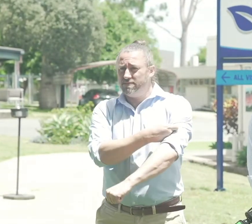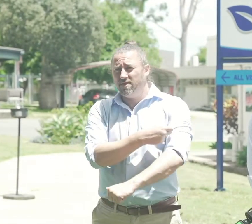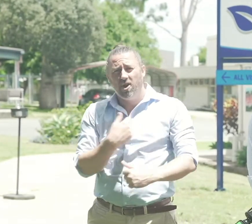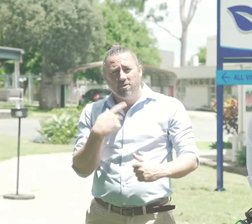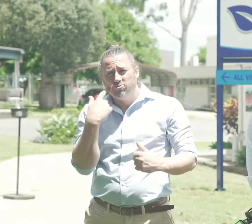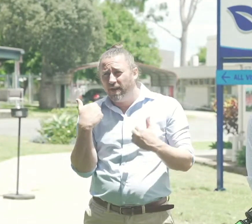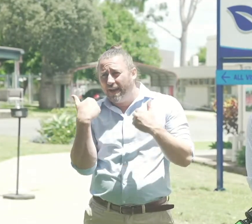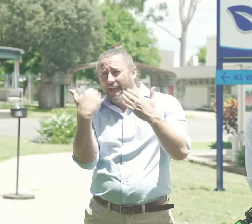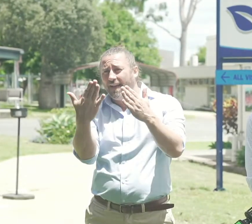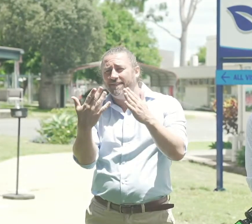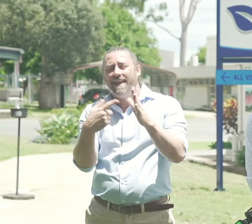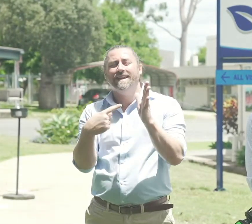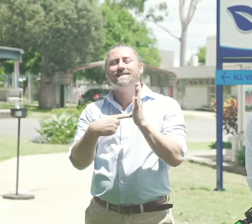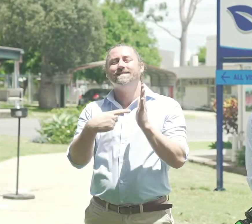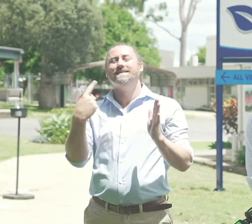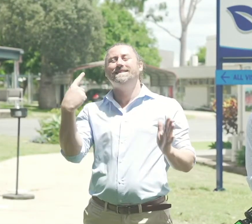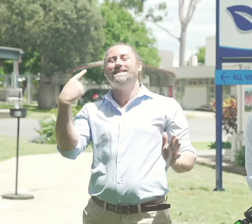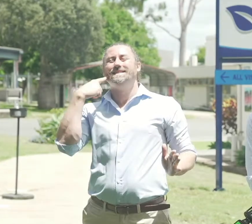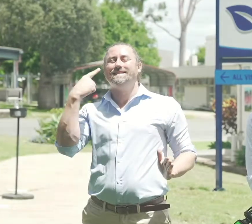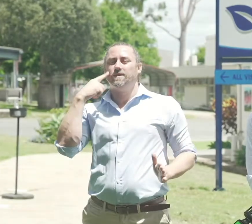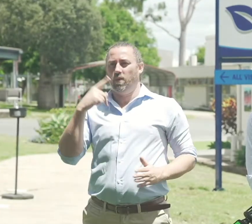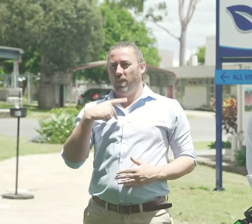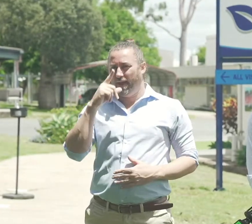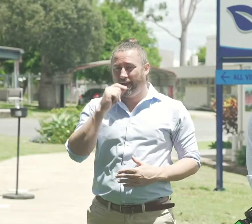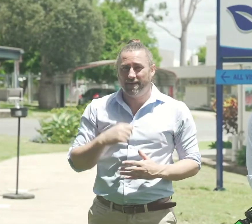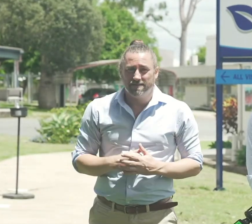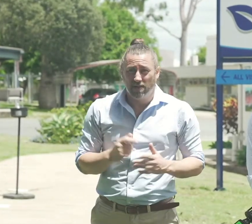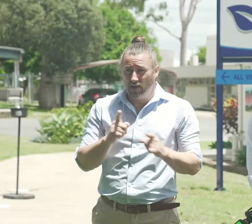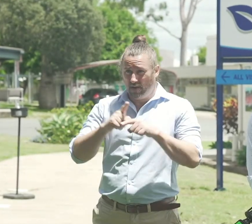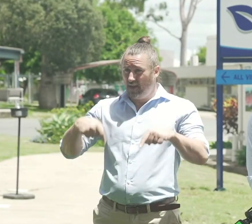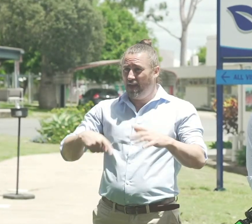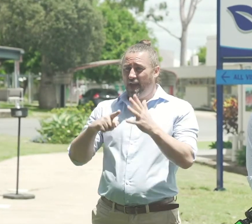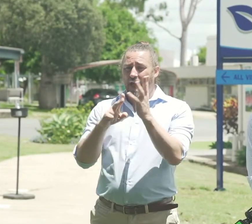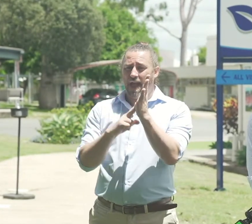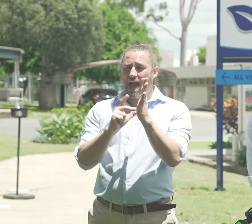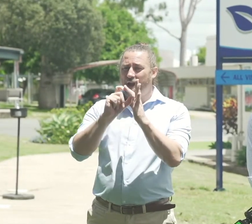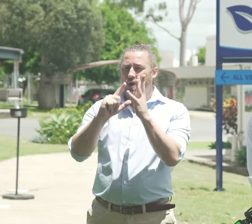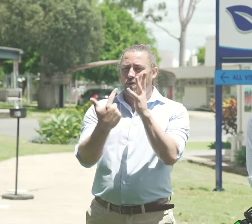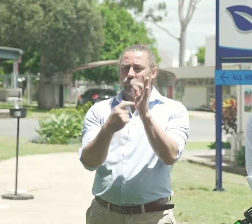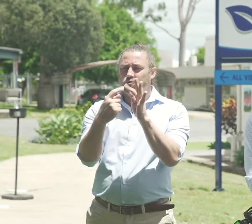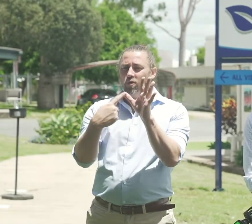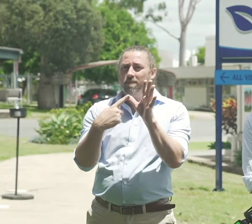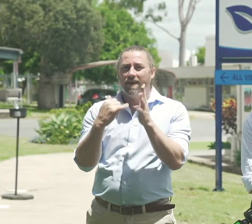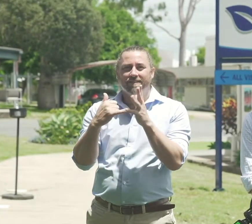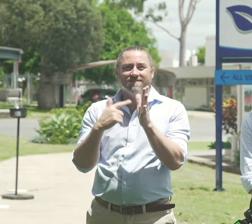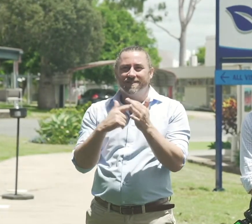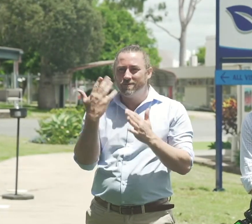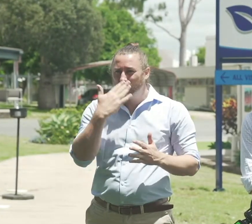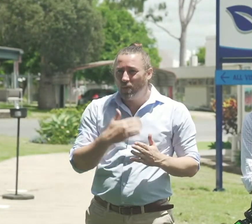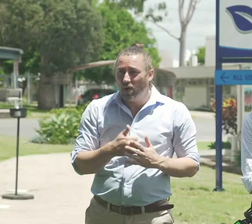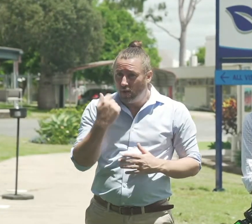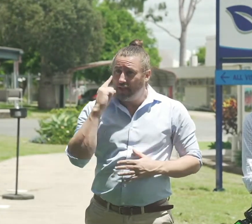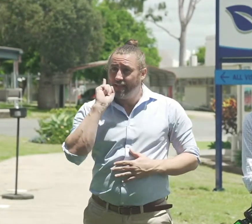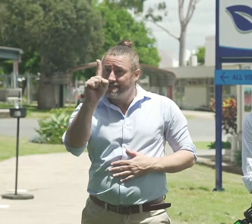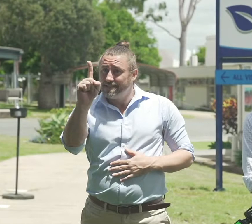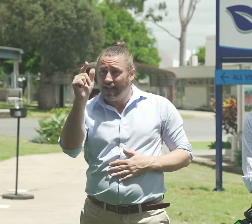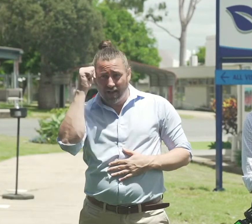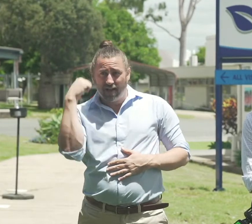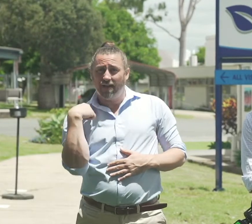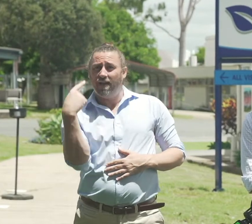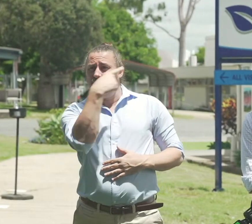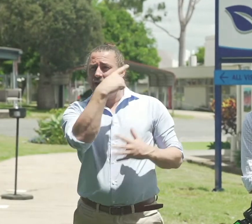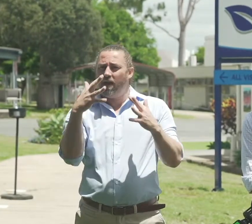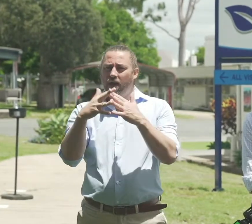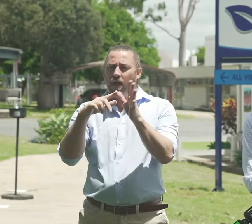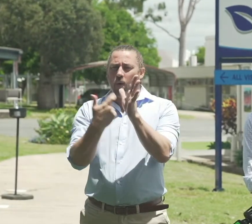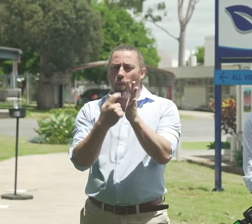easy as we possibly can, including at sites like Murrumba. You all saw yesterday the stockpile of rapid antigen tests